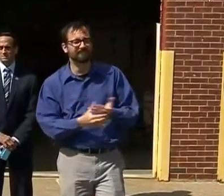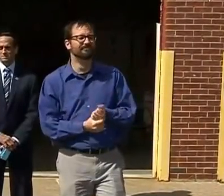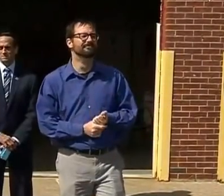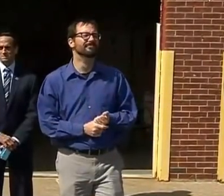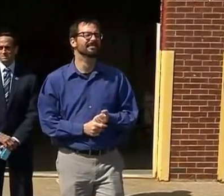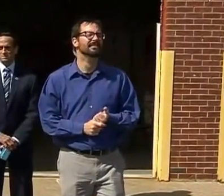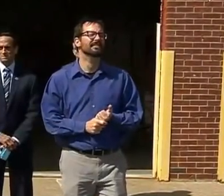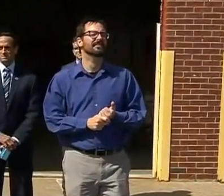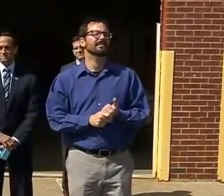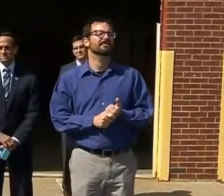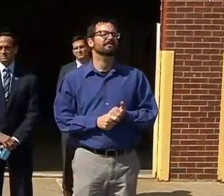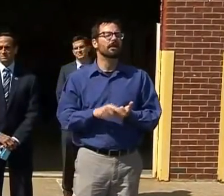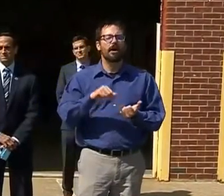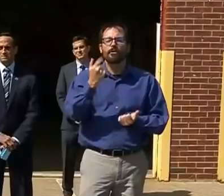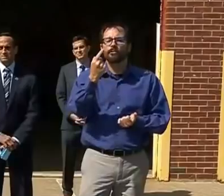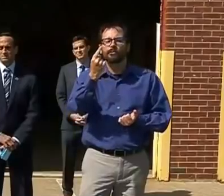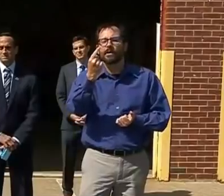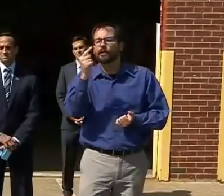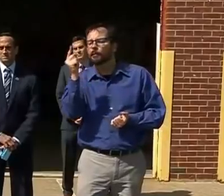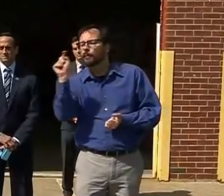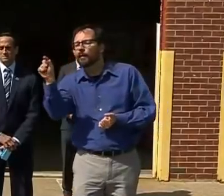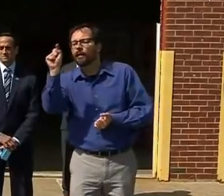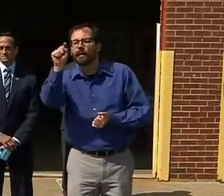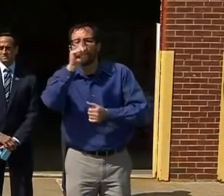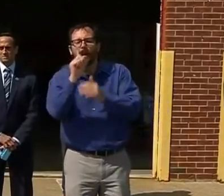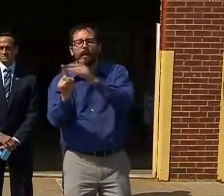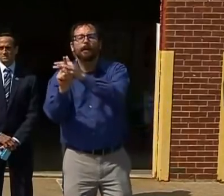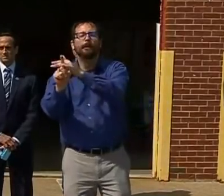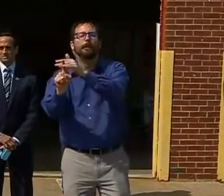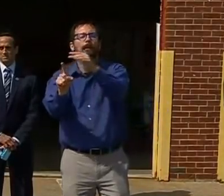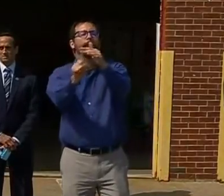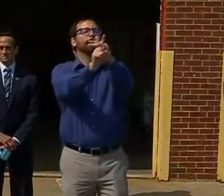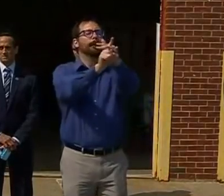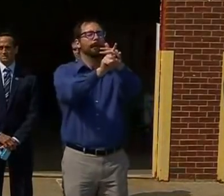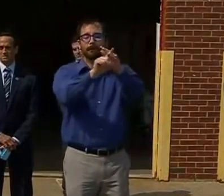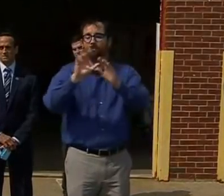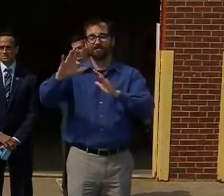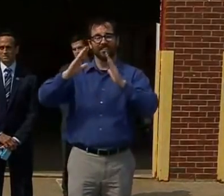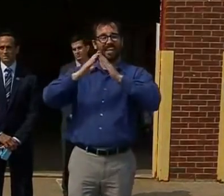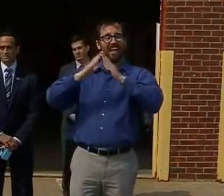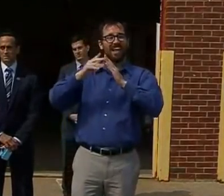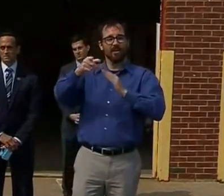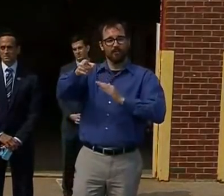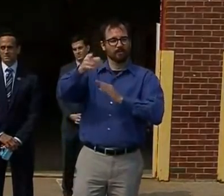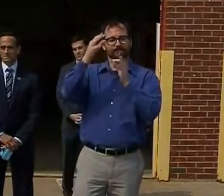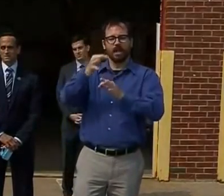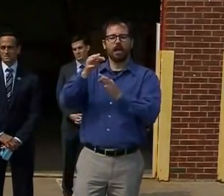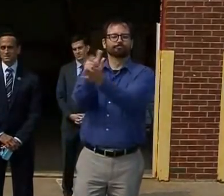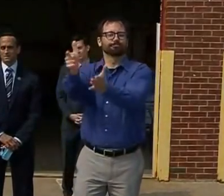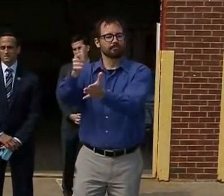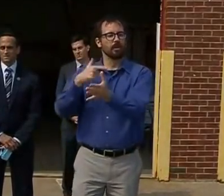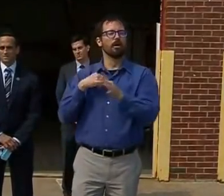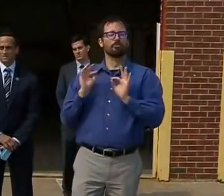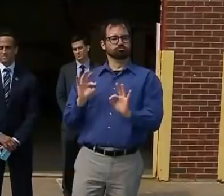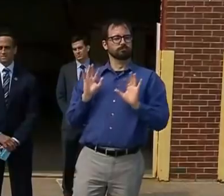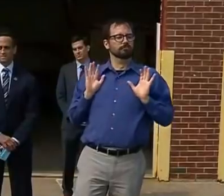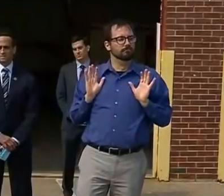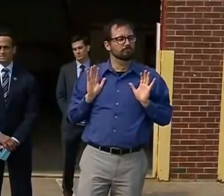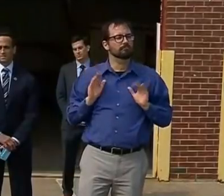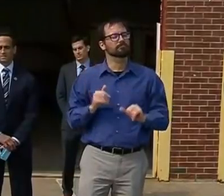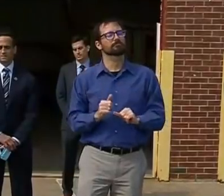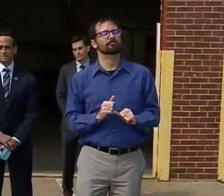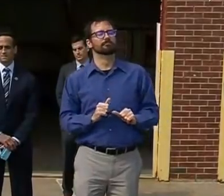one. This weekend, we are shutting down a number of our parkways, something we did in conjunction with our colleagues in those